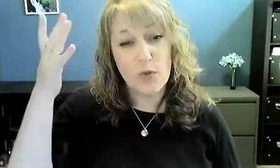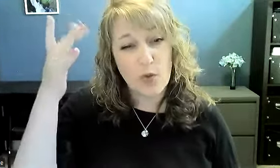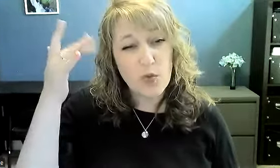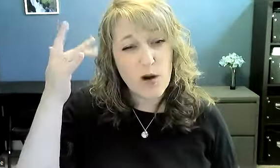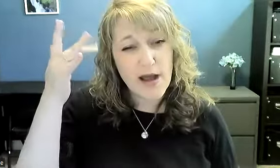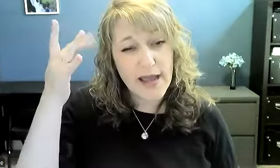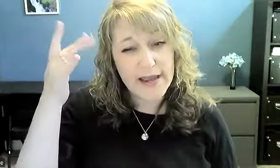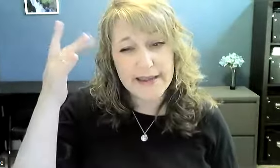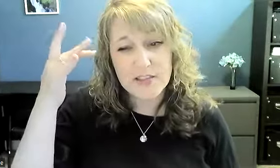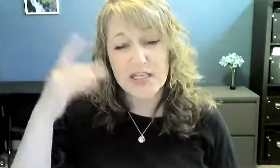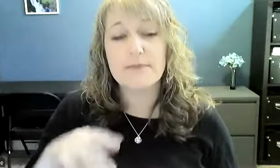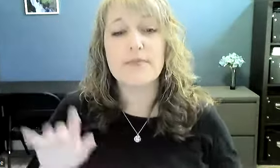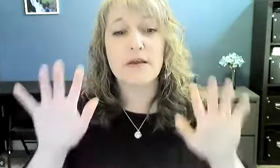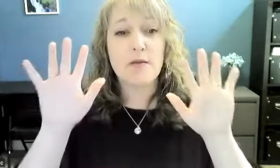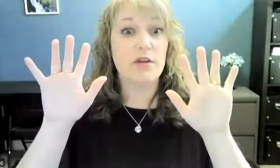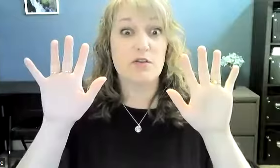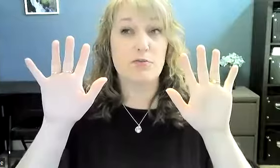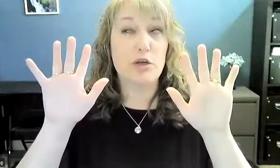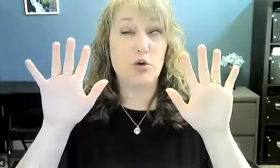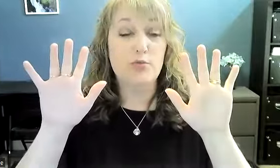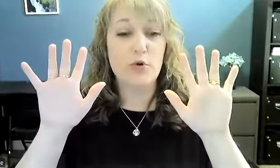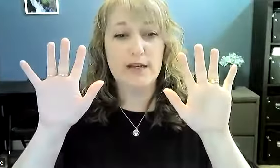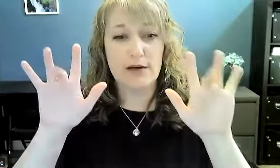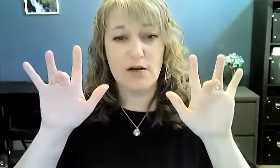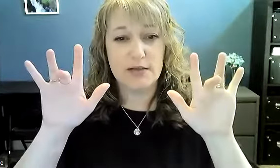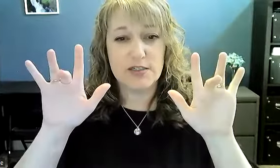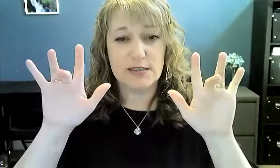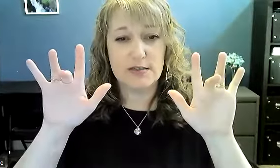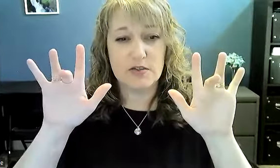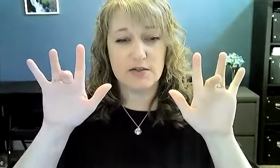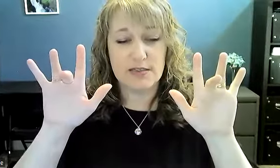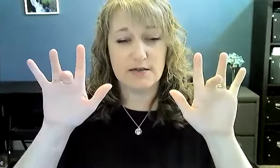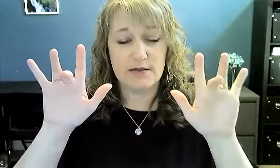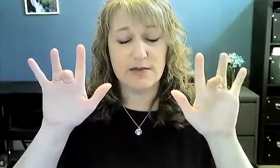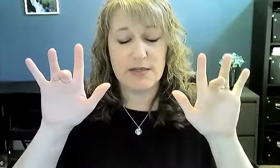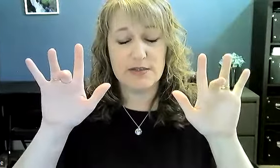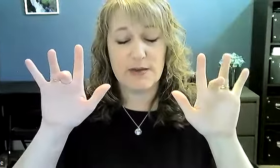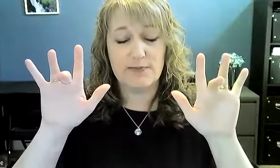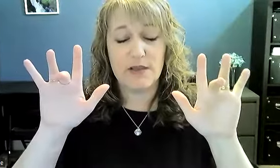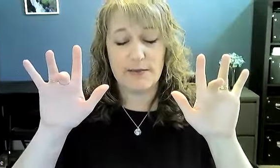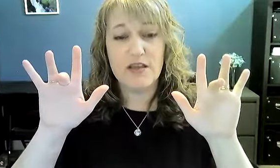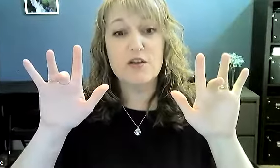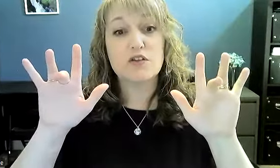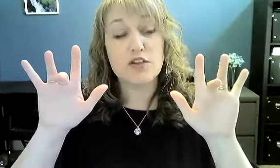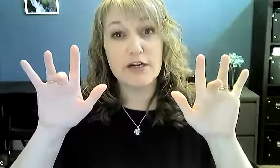the Y hand shape, but you don't move it at all. It just comes out this way. Okay, so you start that